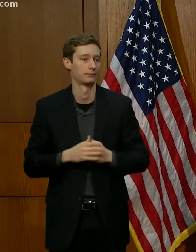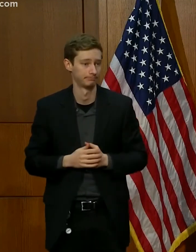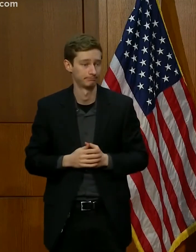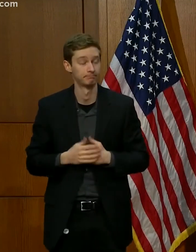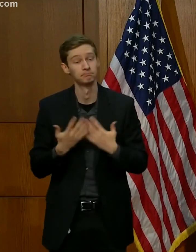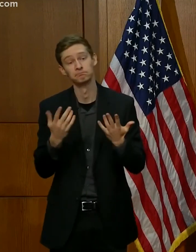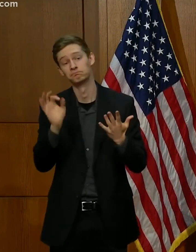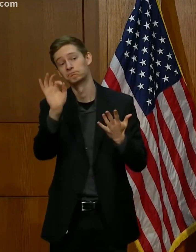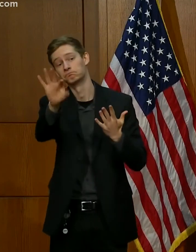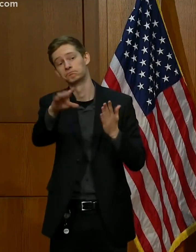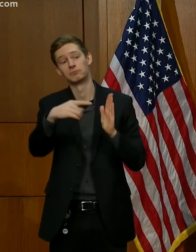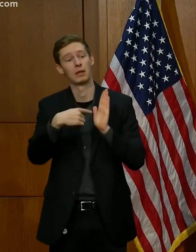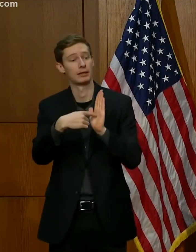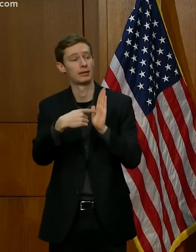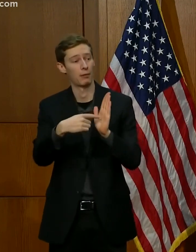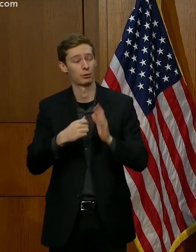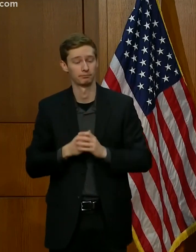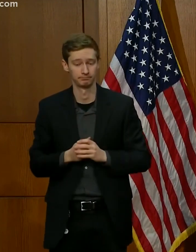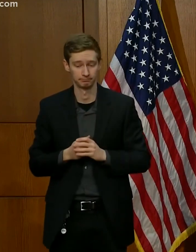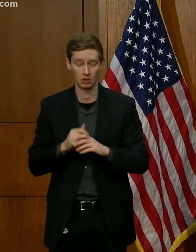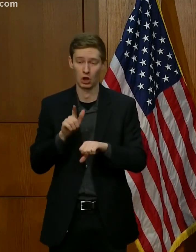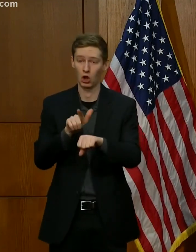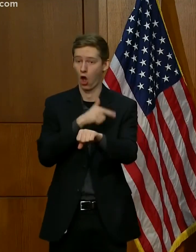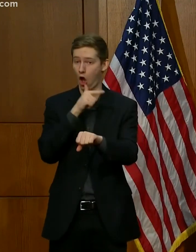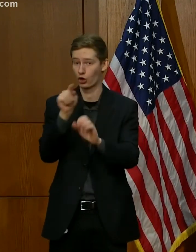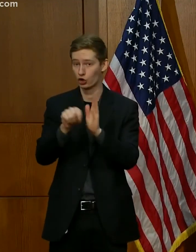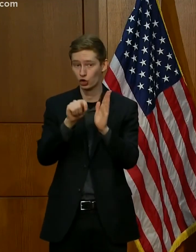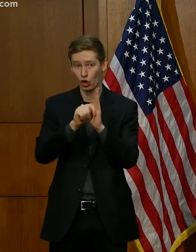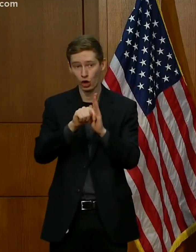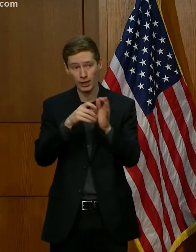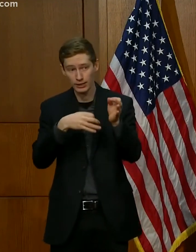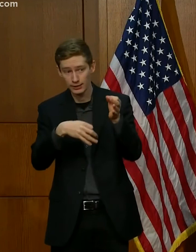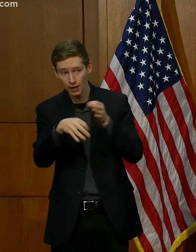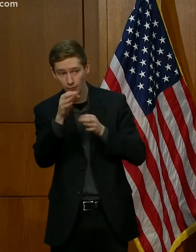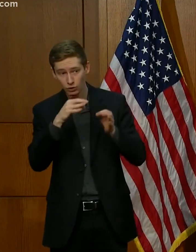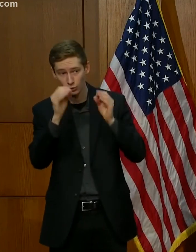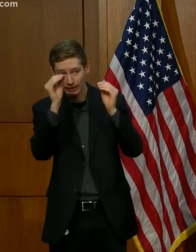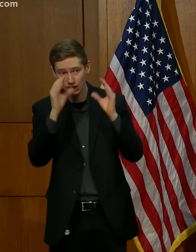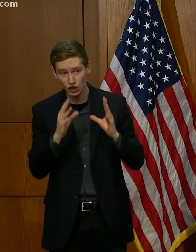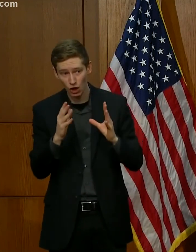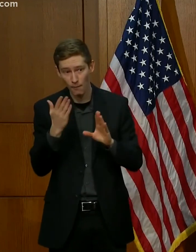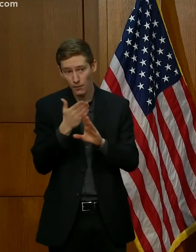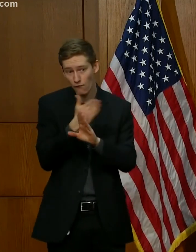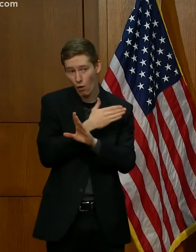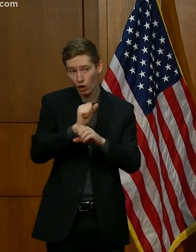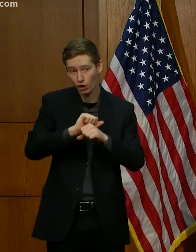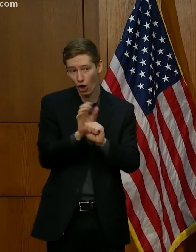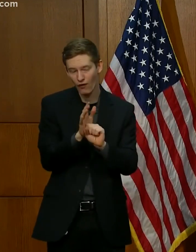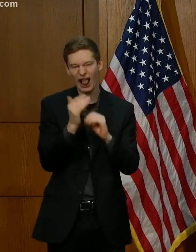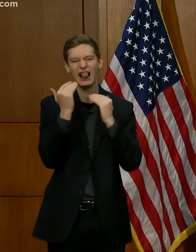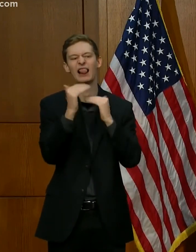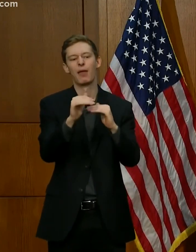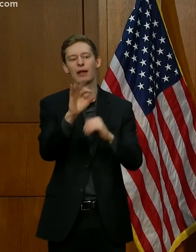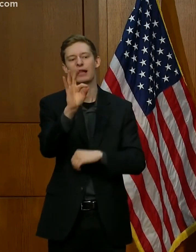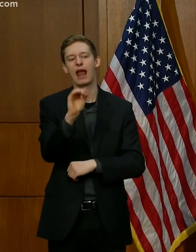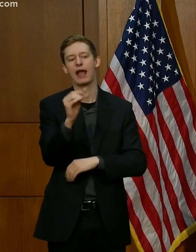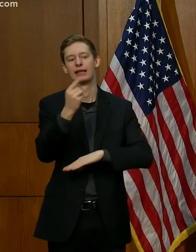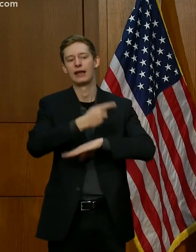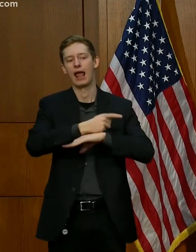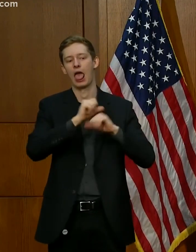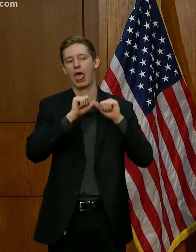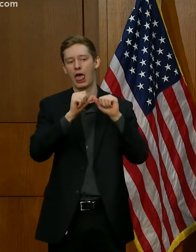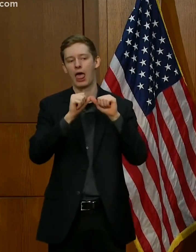example, a long-term substitute teacher prior to COVID is only allowed to teach 90 days in a row before they must